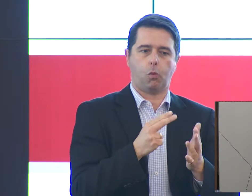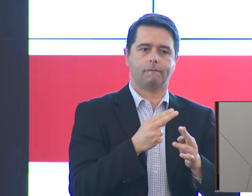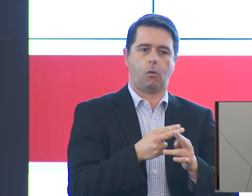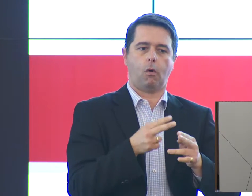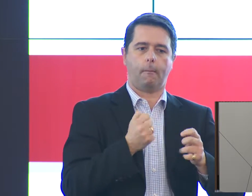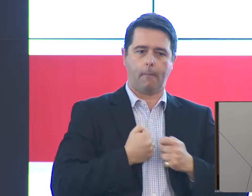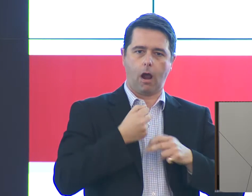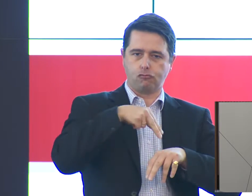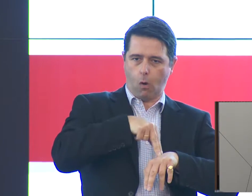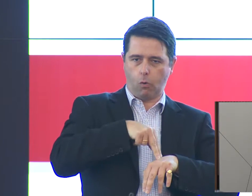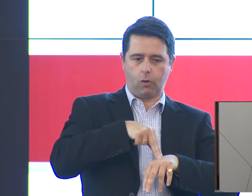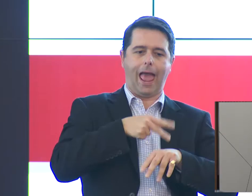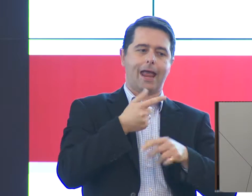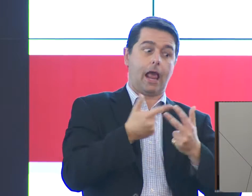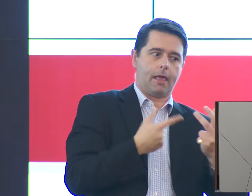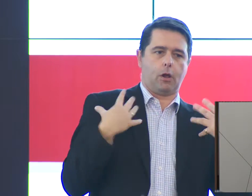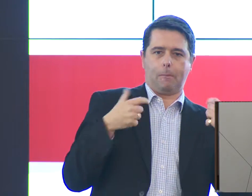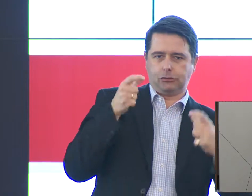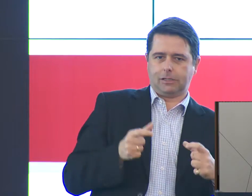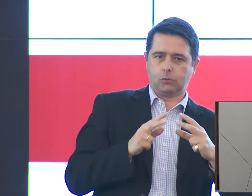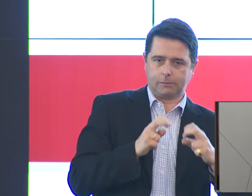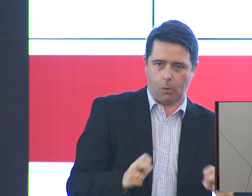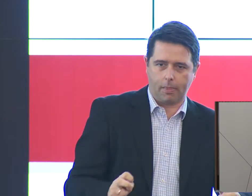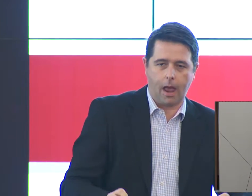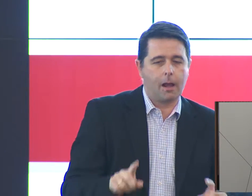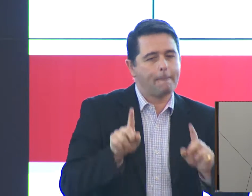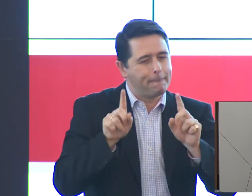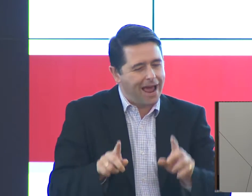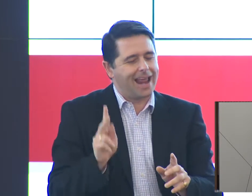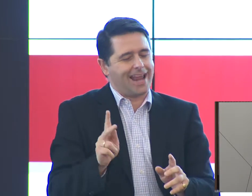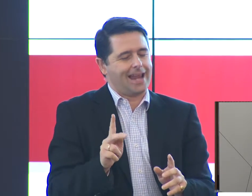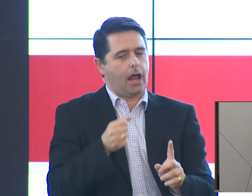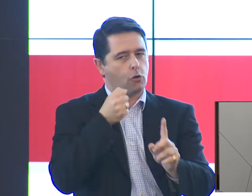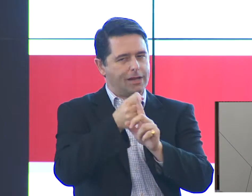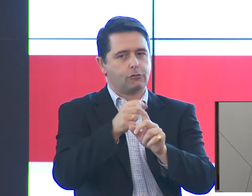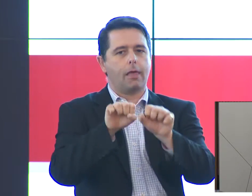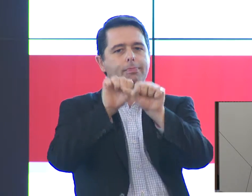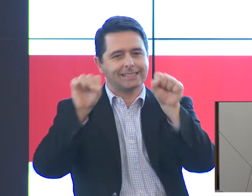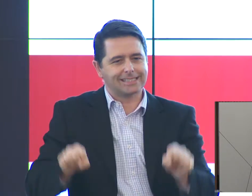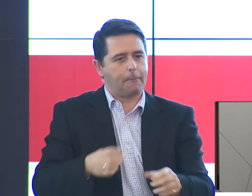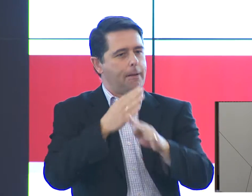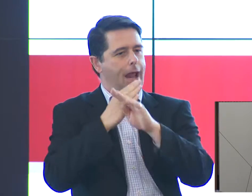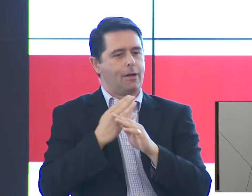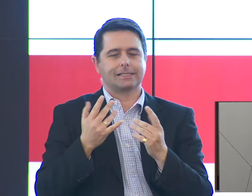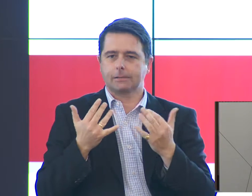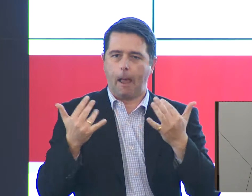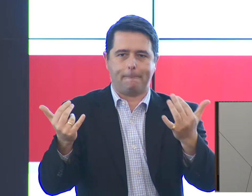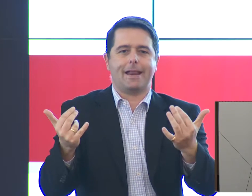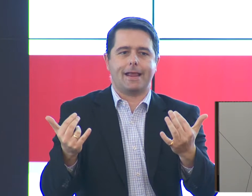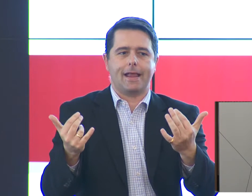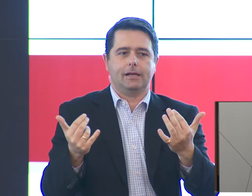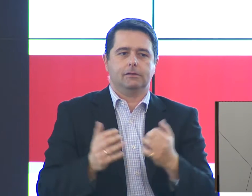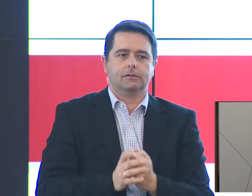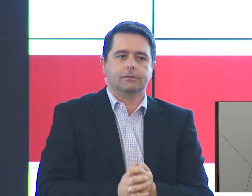So we see potential there within my role and also with the other commissioners to explore that further. But then again, the